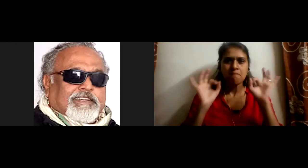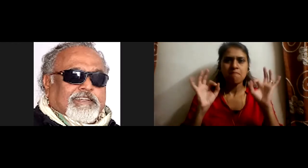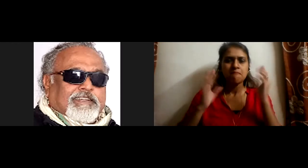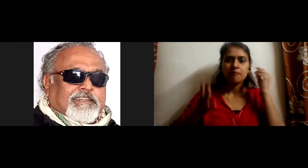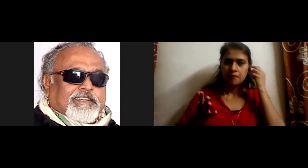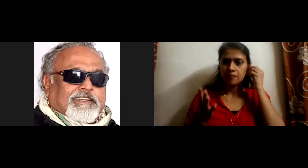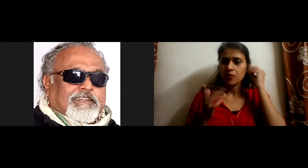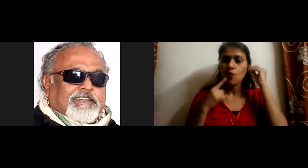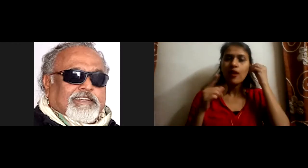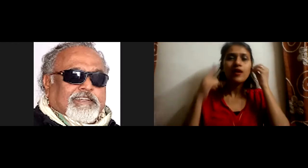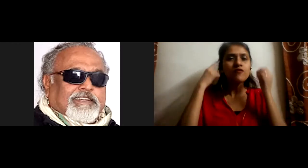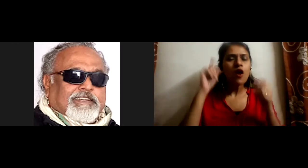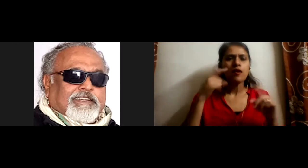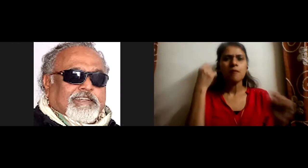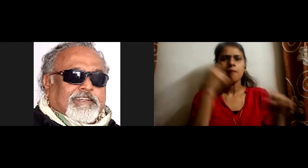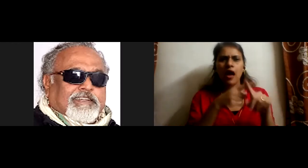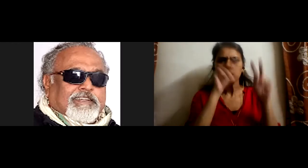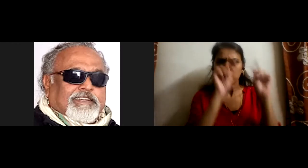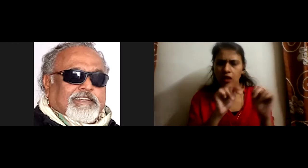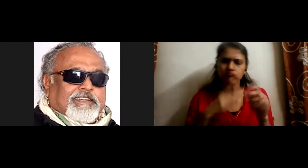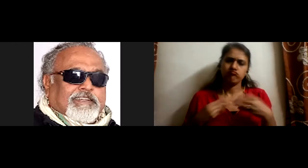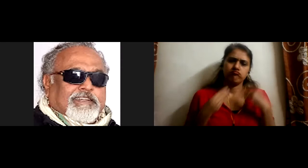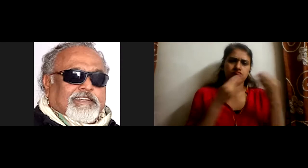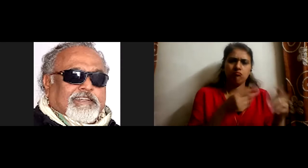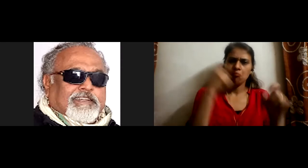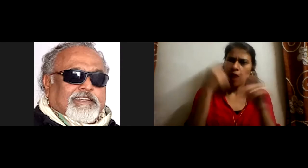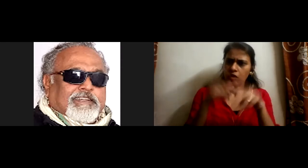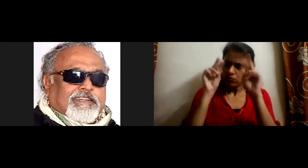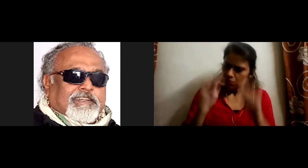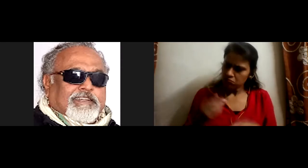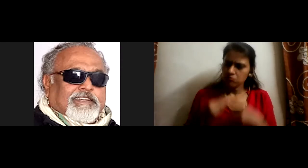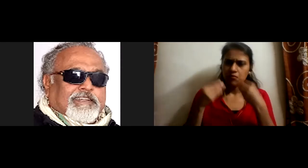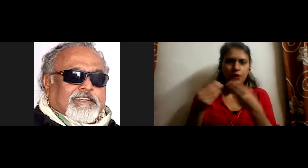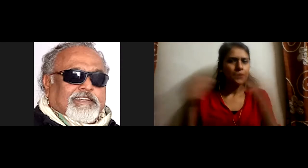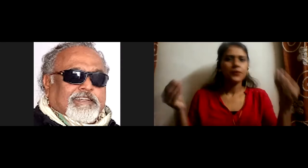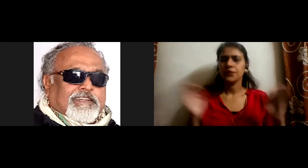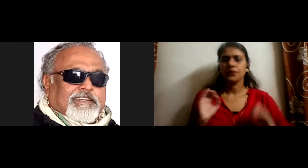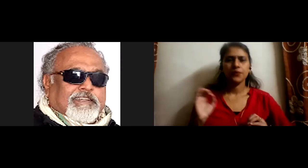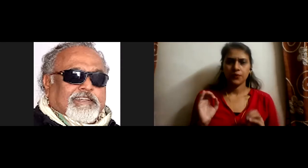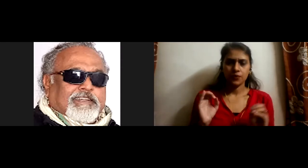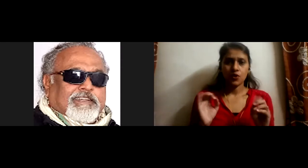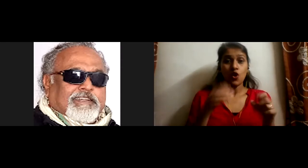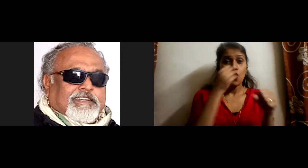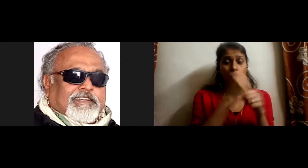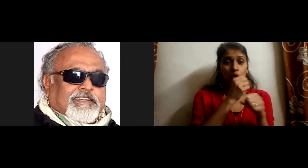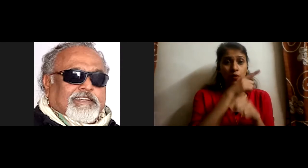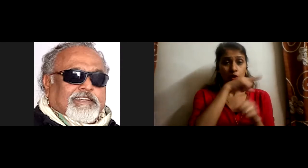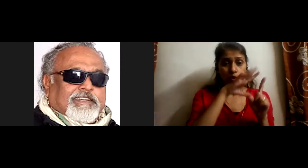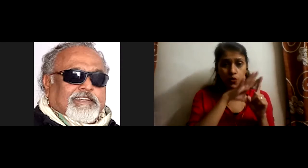reasonable accommodation. The law also provides that the government will take steps to put in